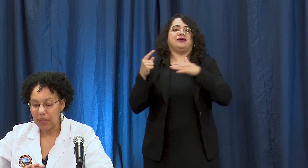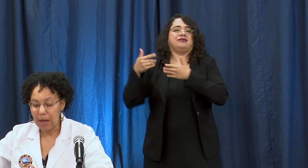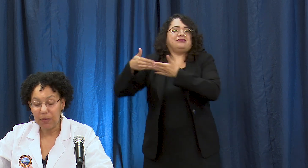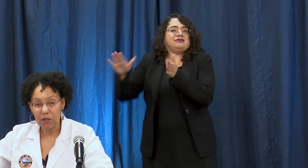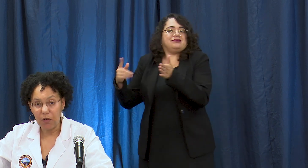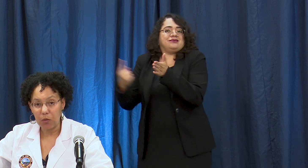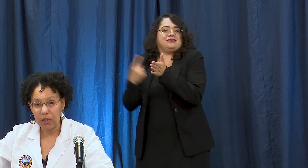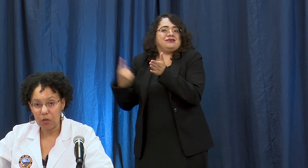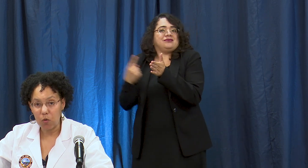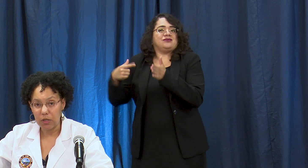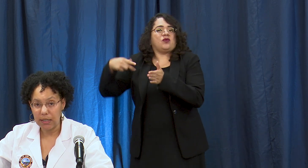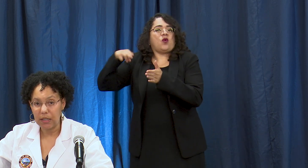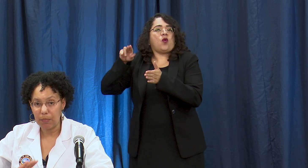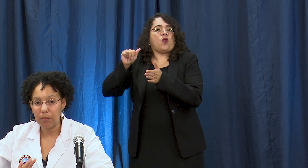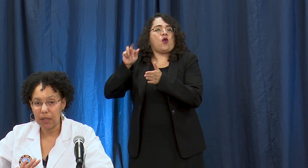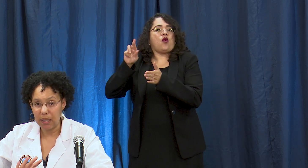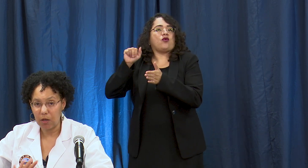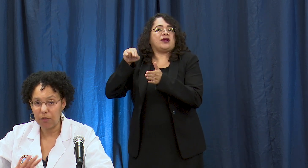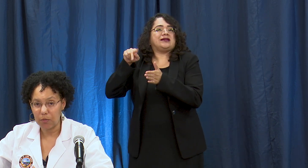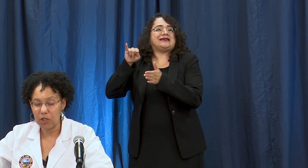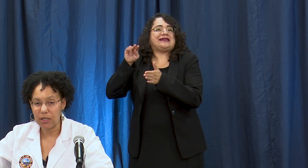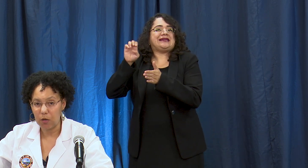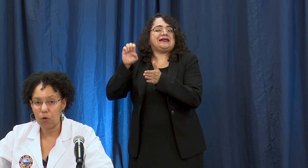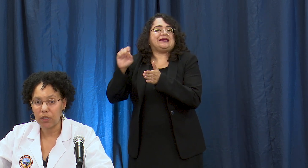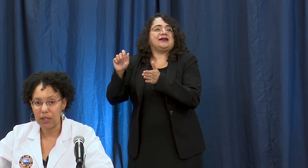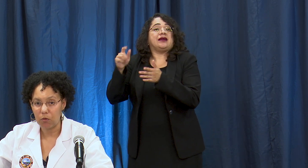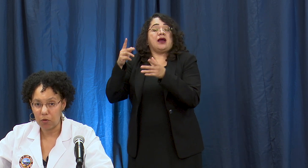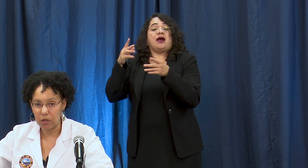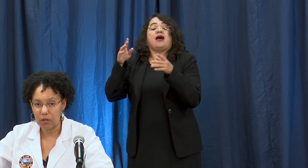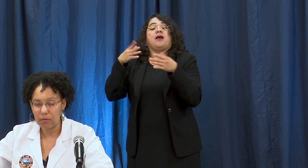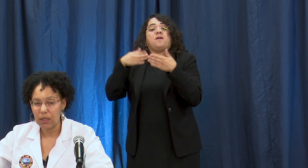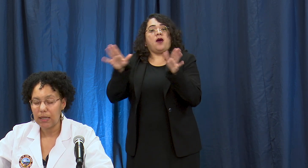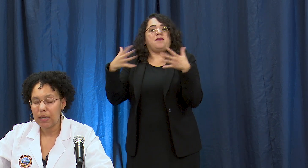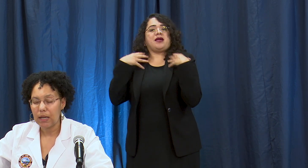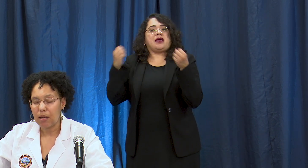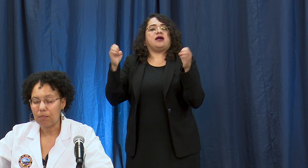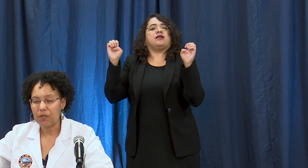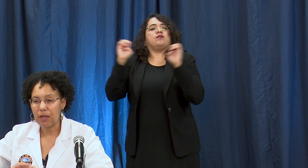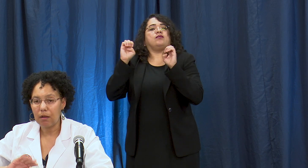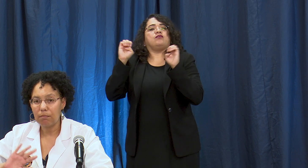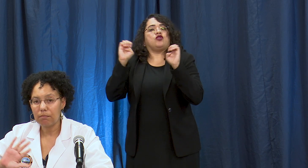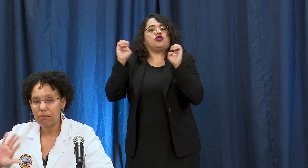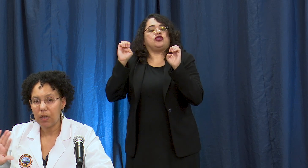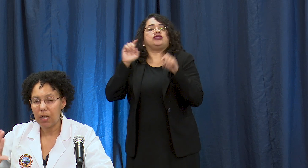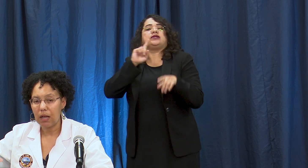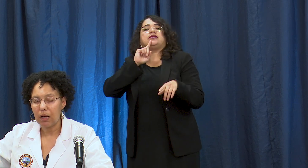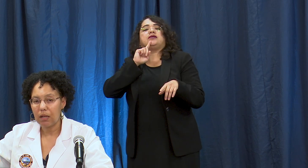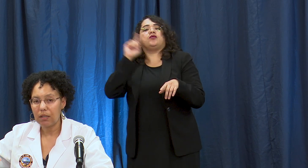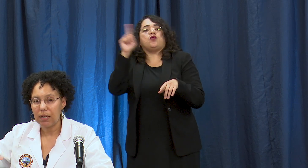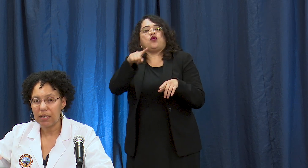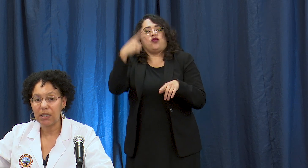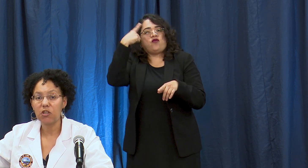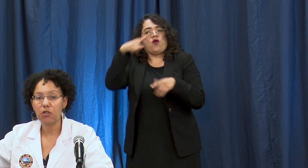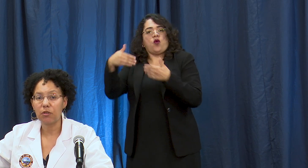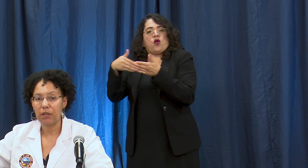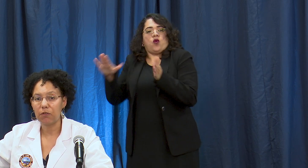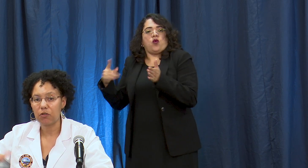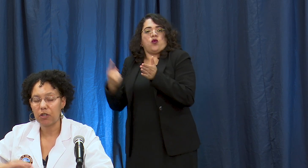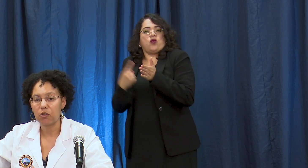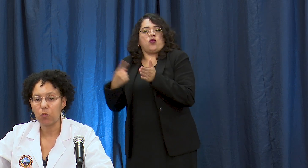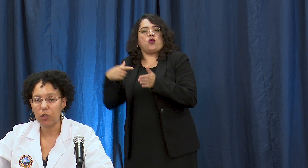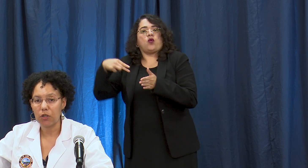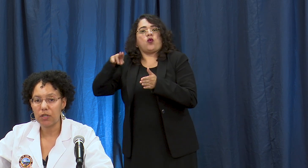And so that means following the quarantine, the public health emergency quarantine order. Some